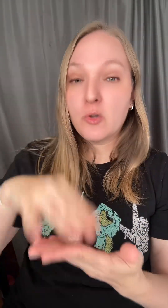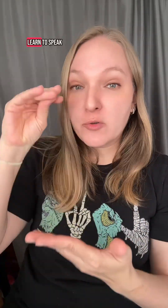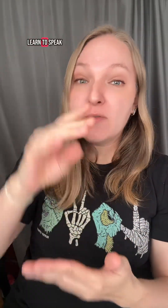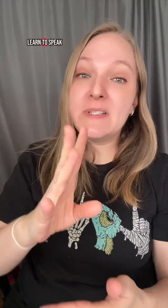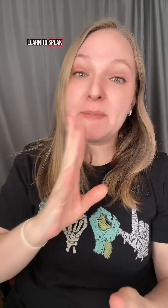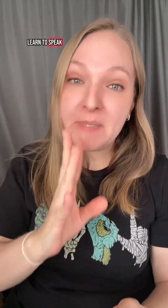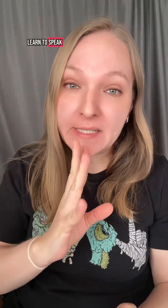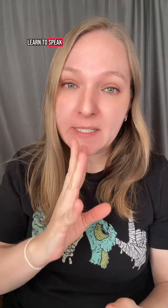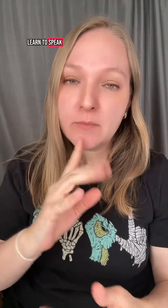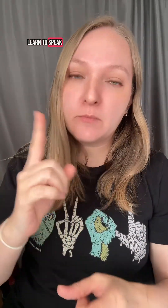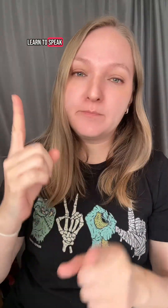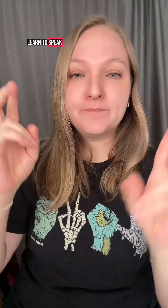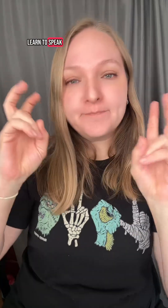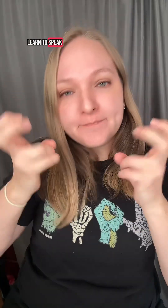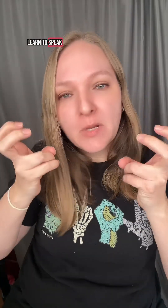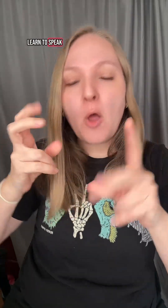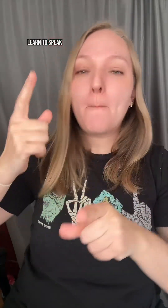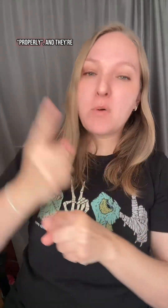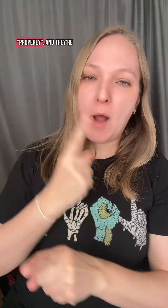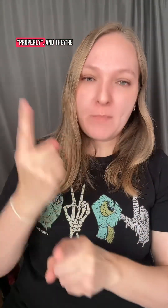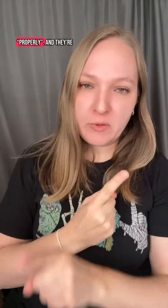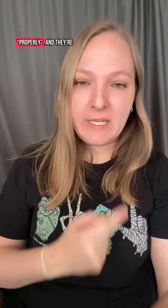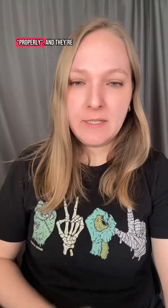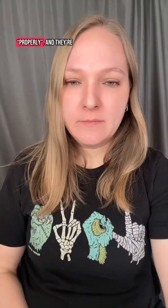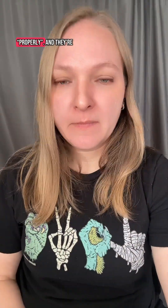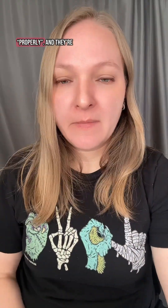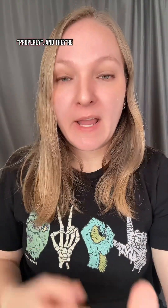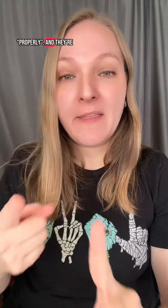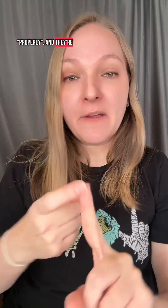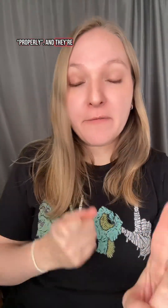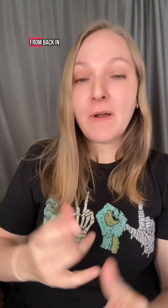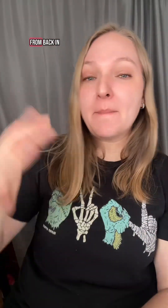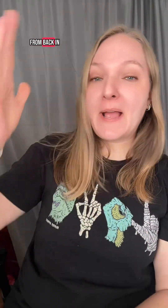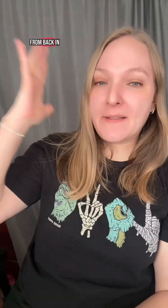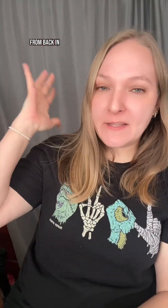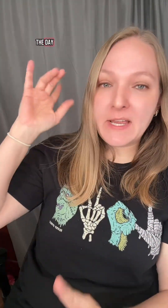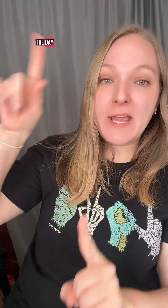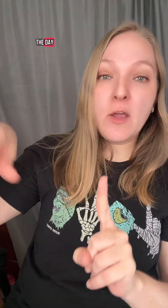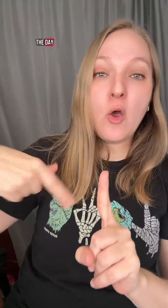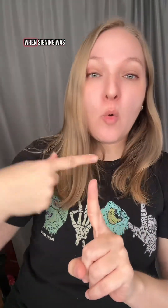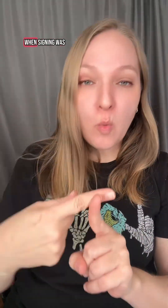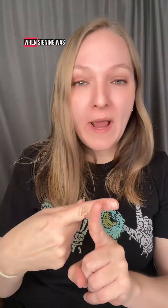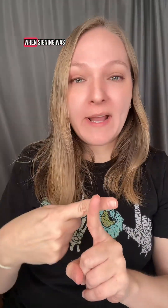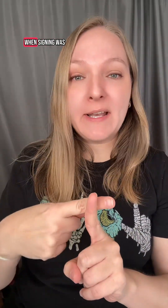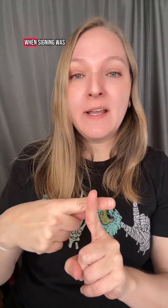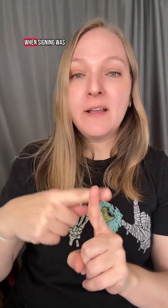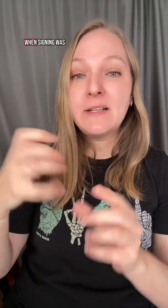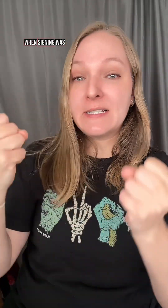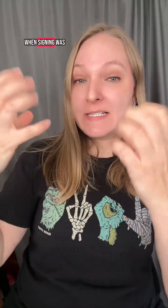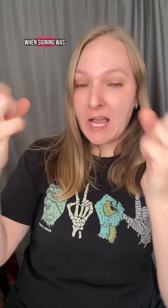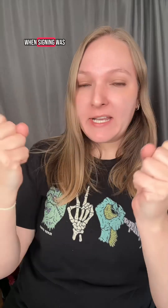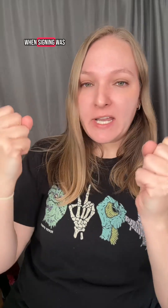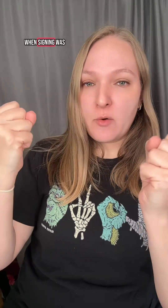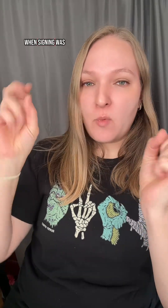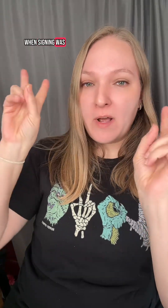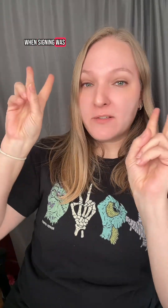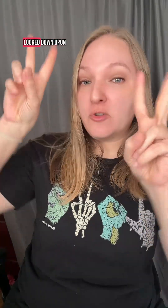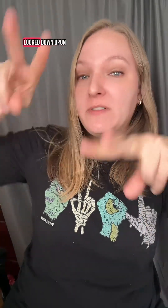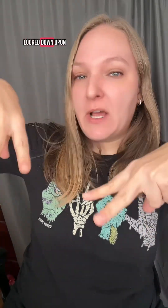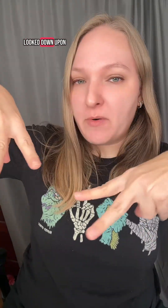to speak properly. And they're from back in the day when signing was looked down